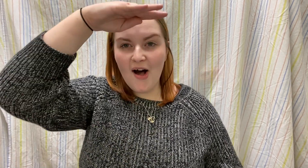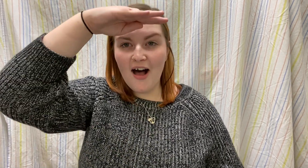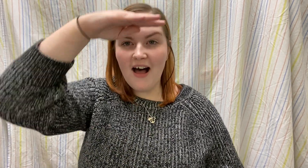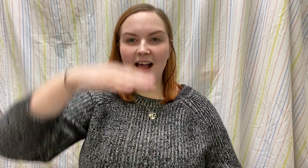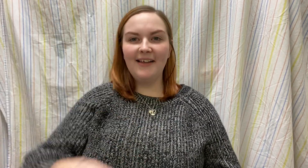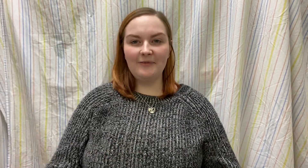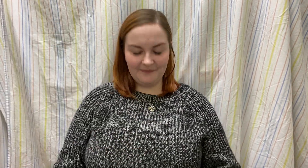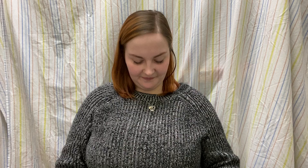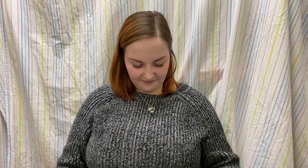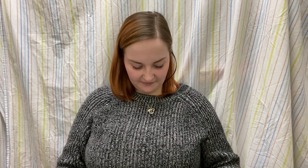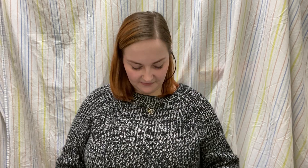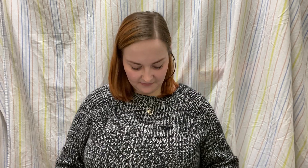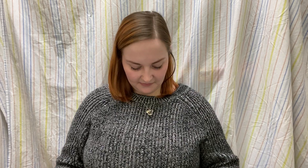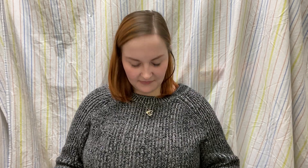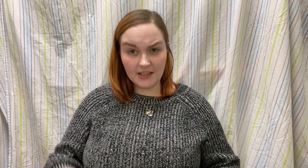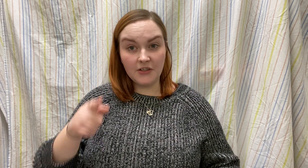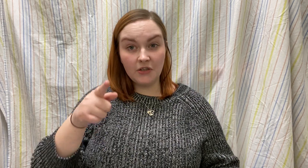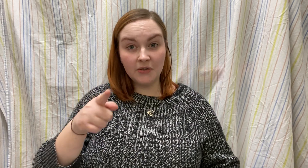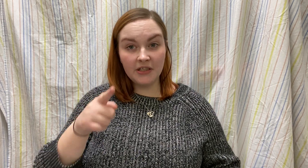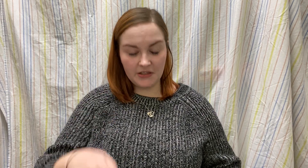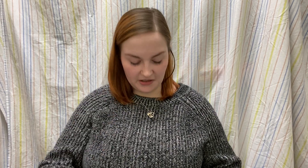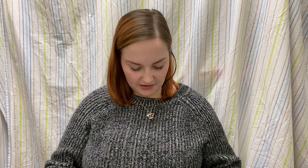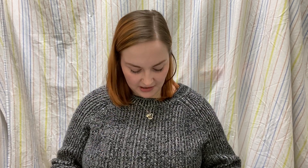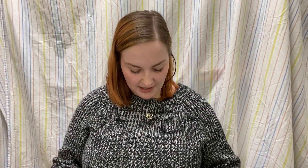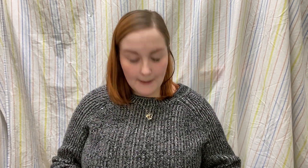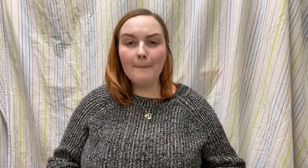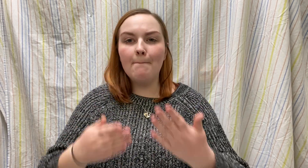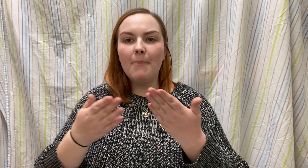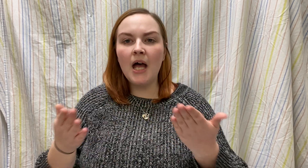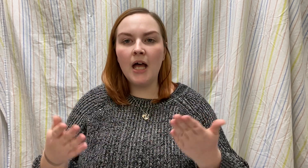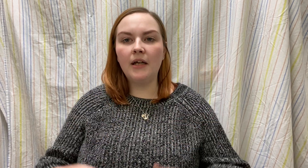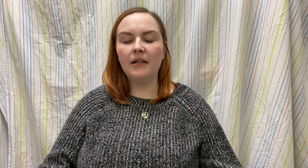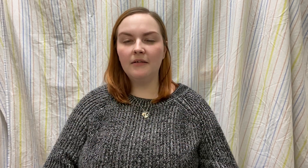Ah. Now your turn. Bug.